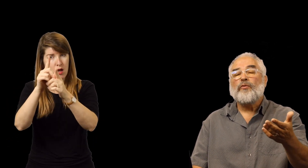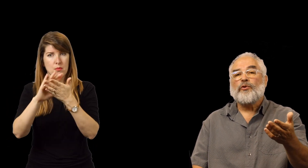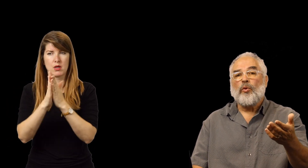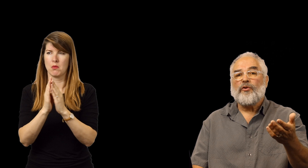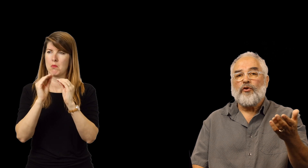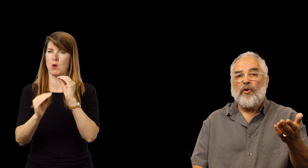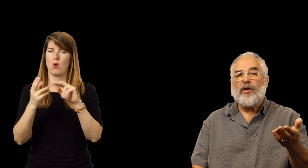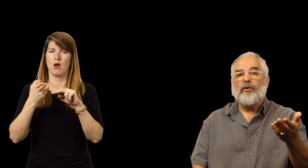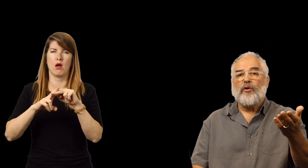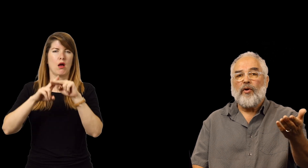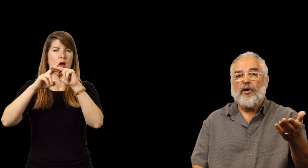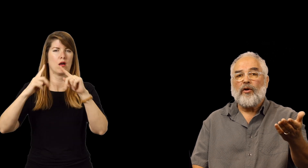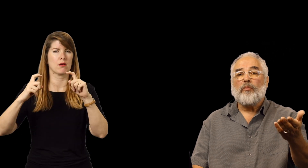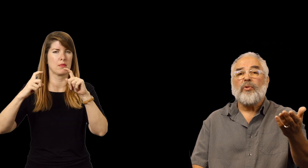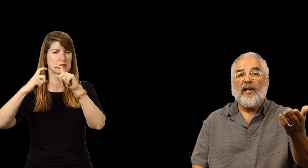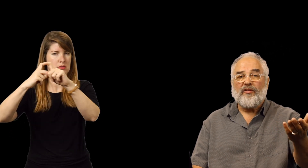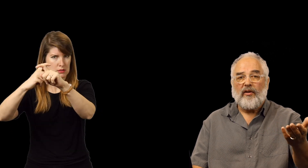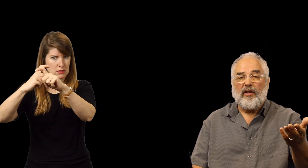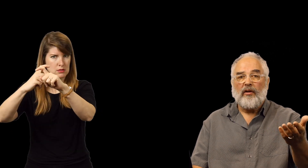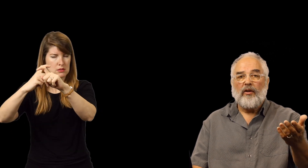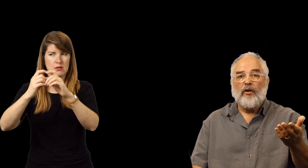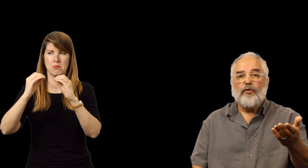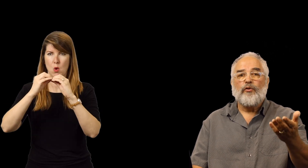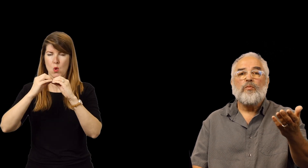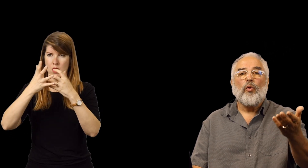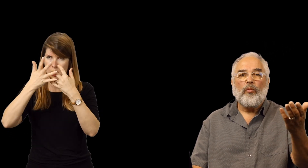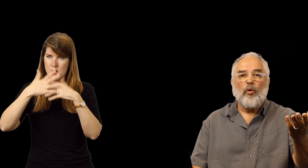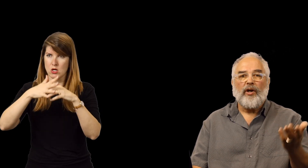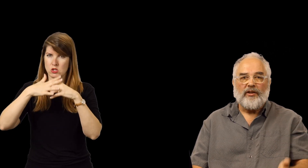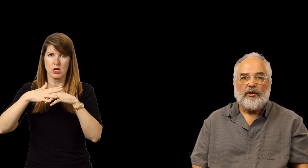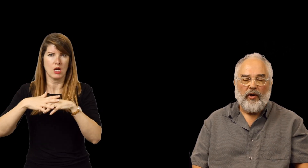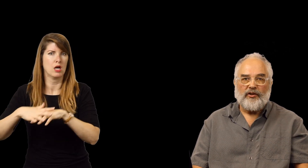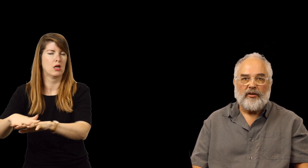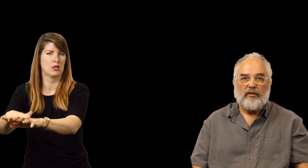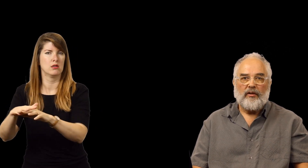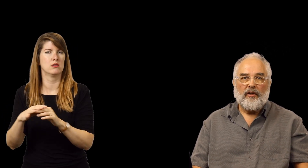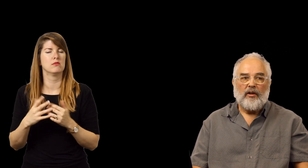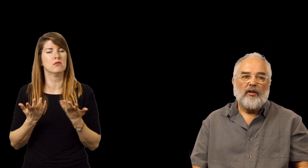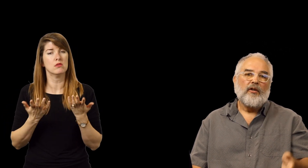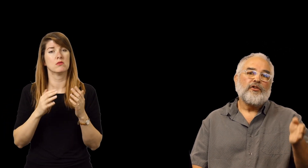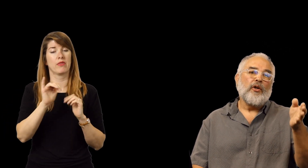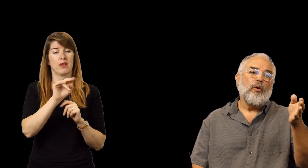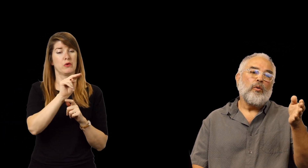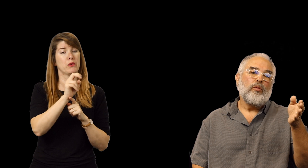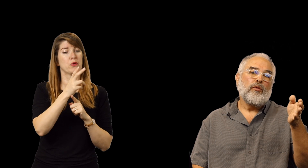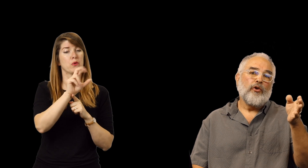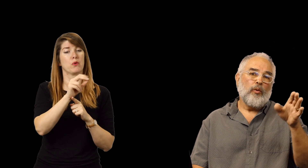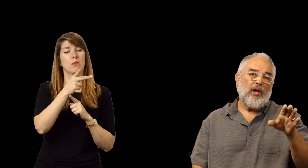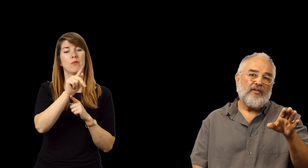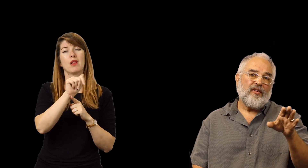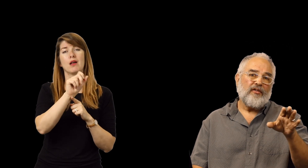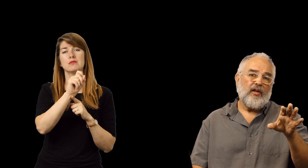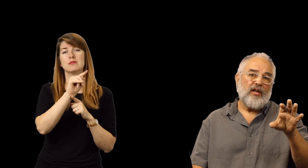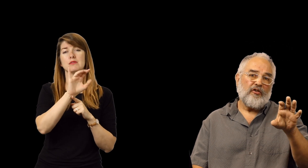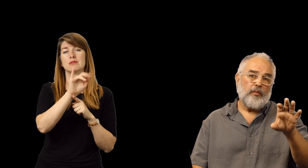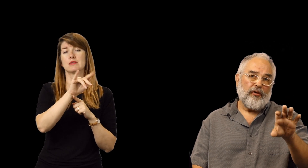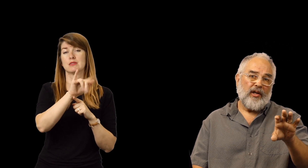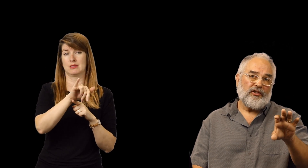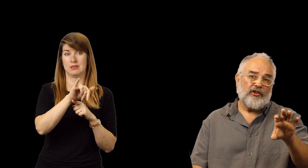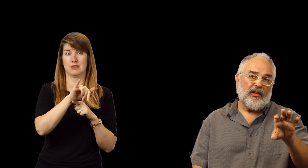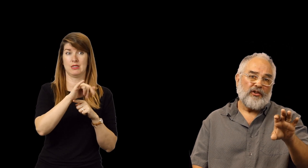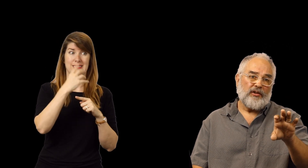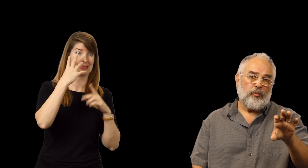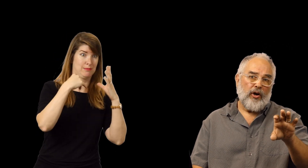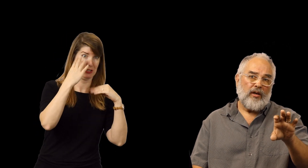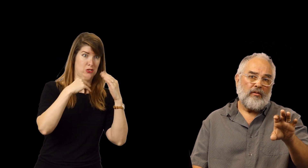to move towards greater and greater complexity through more and more integration. So neuroplasticity